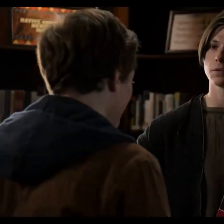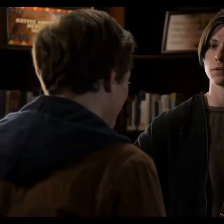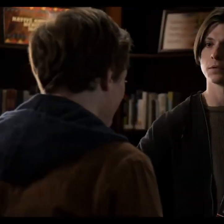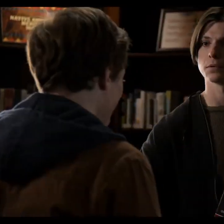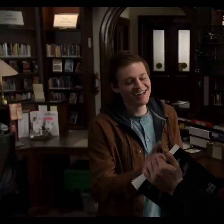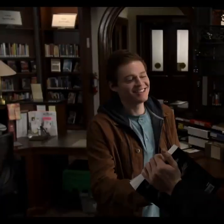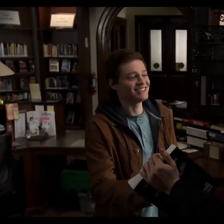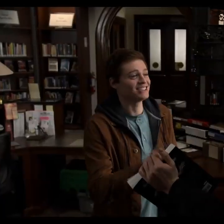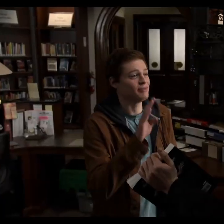Um... Yeah.